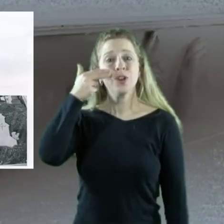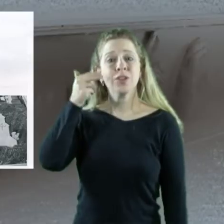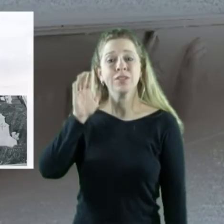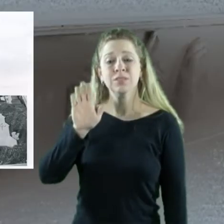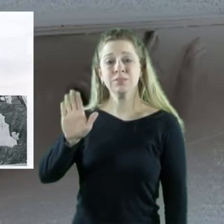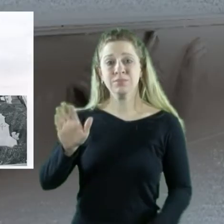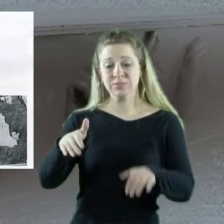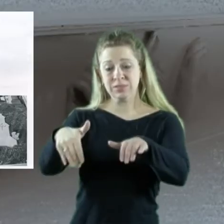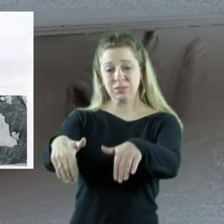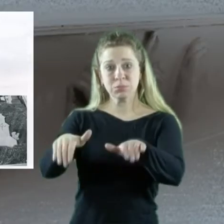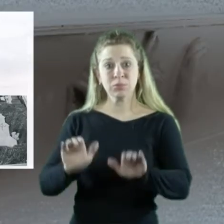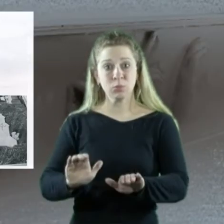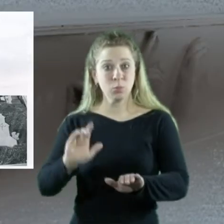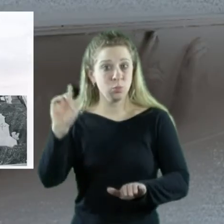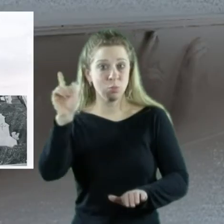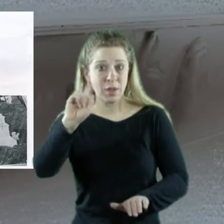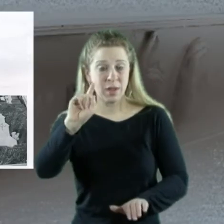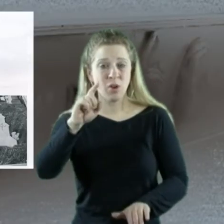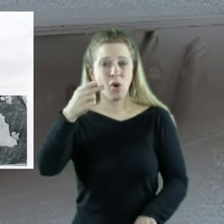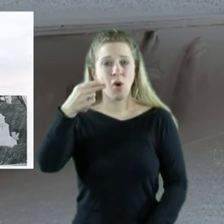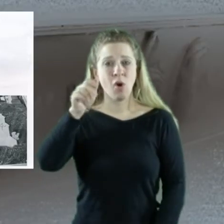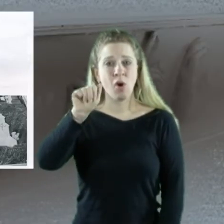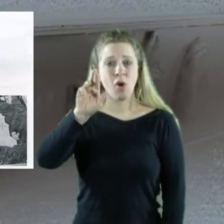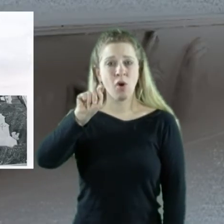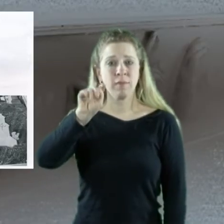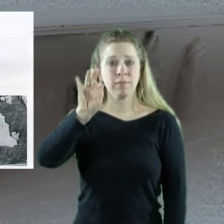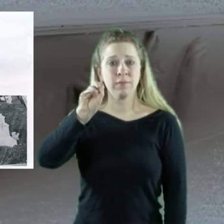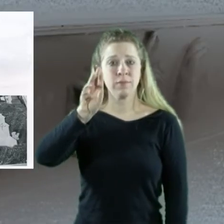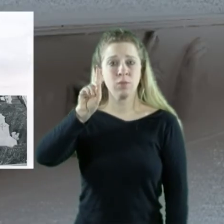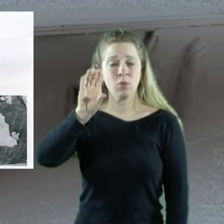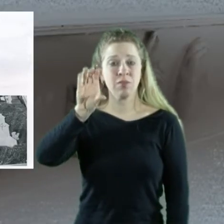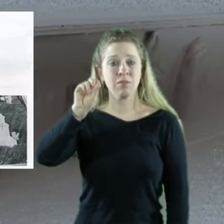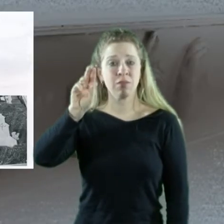Clerc was buried at Spring Grove Cemetery in Hartford, Connecticut.